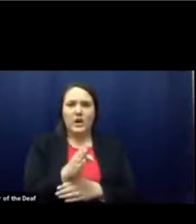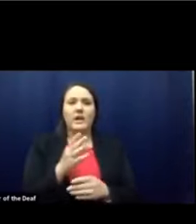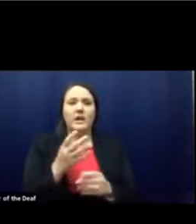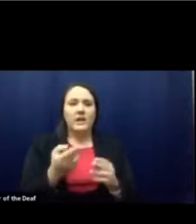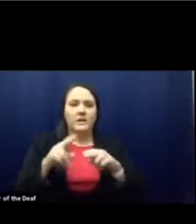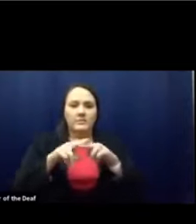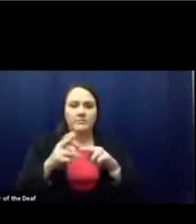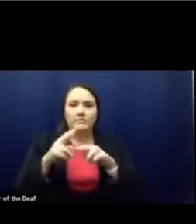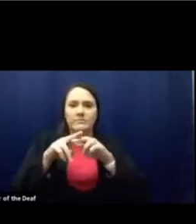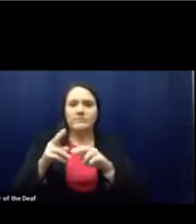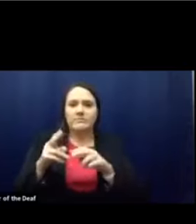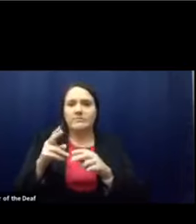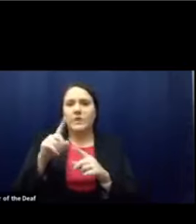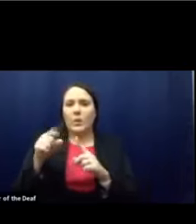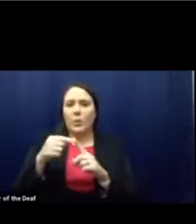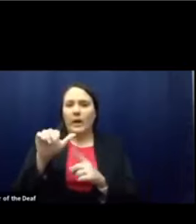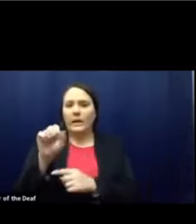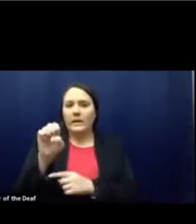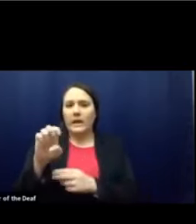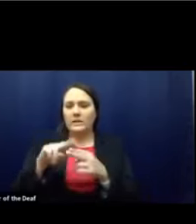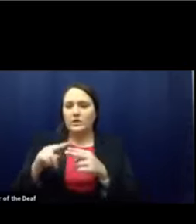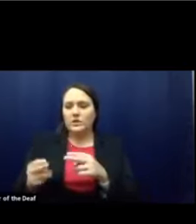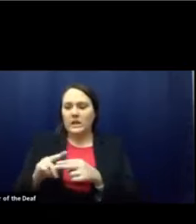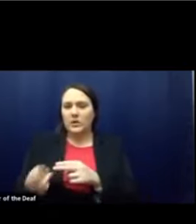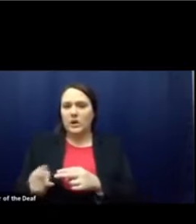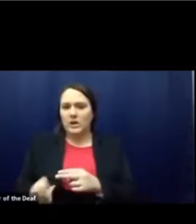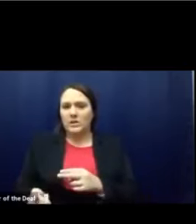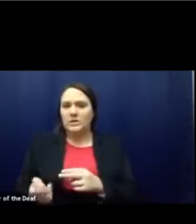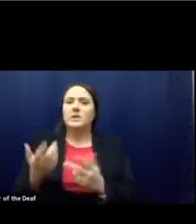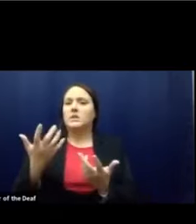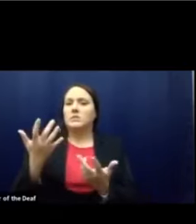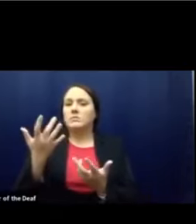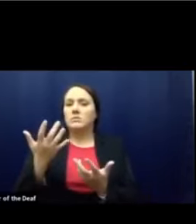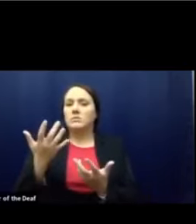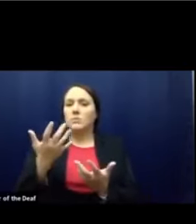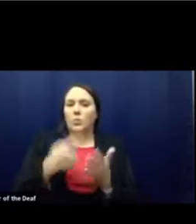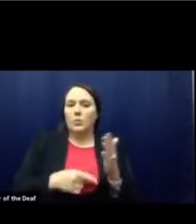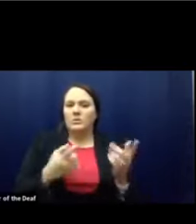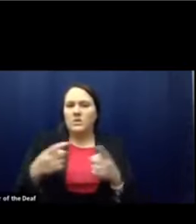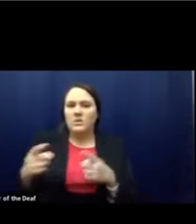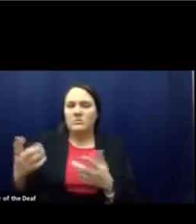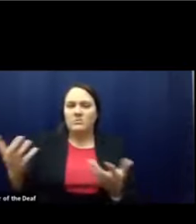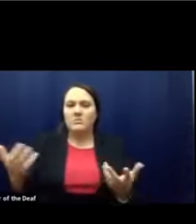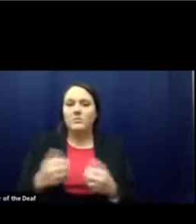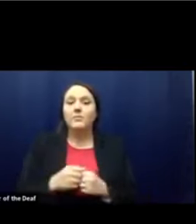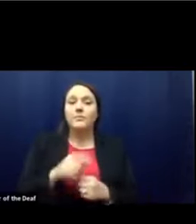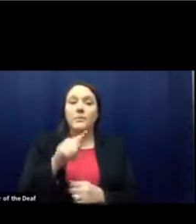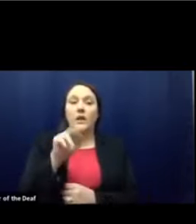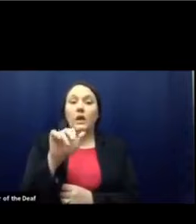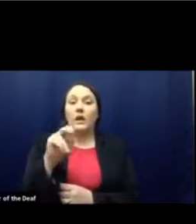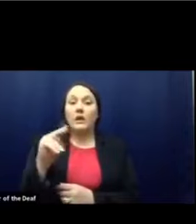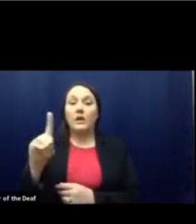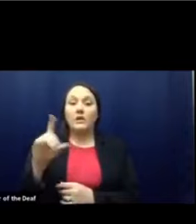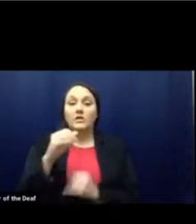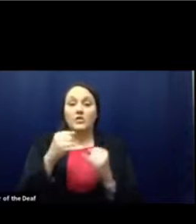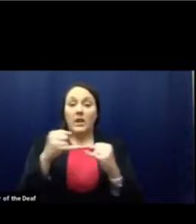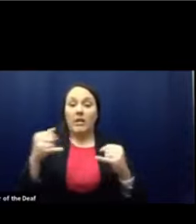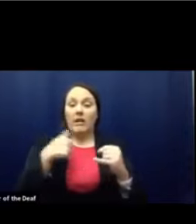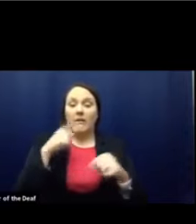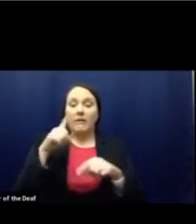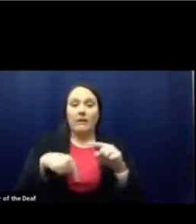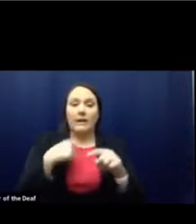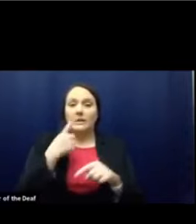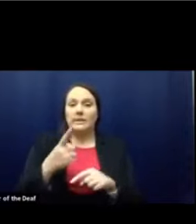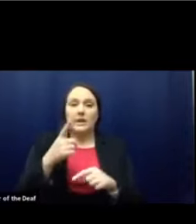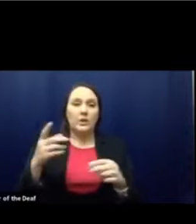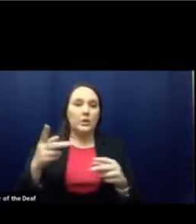have been going down for weeks now. Can you ask the health department what is going on there? The trend line, and I cannot tell you the formula that's